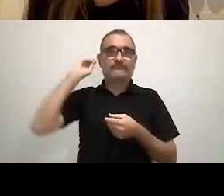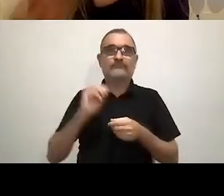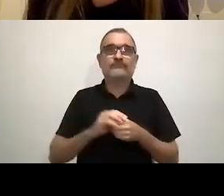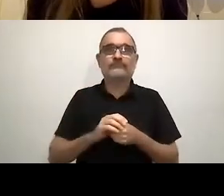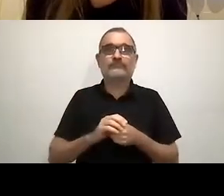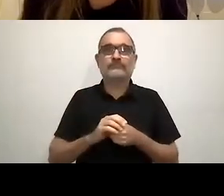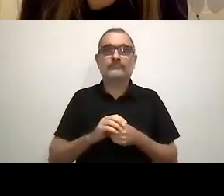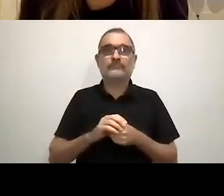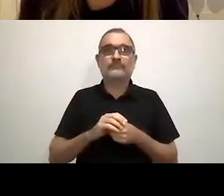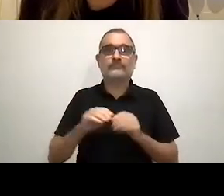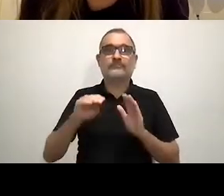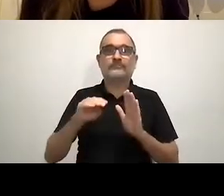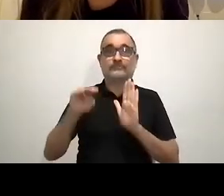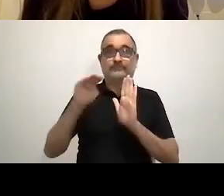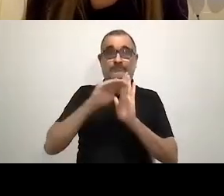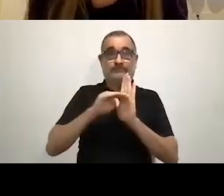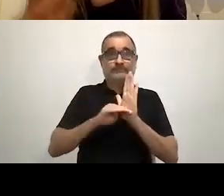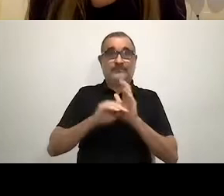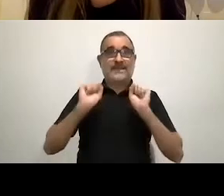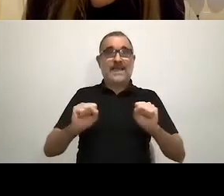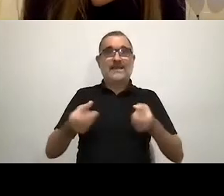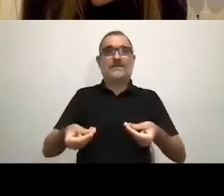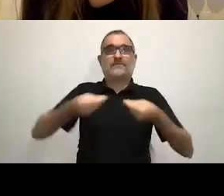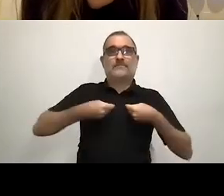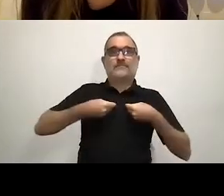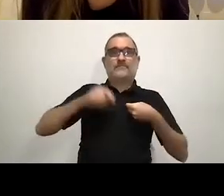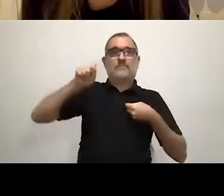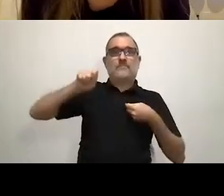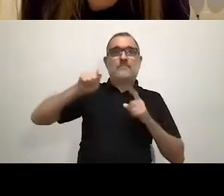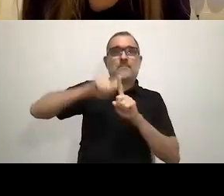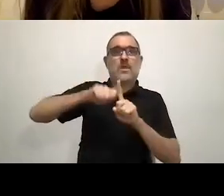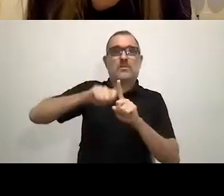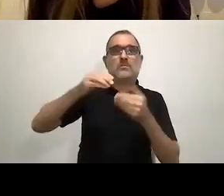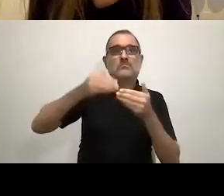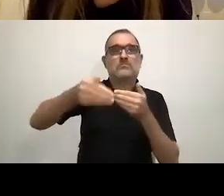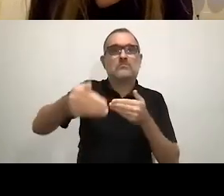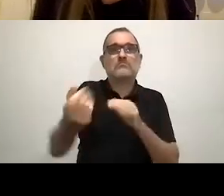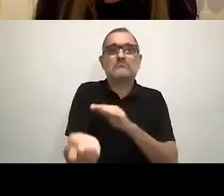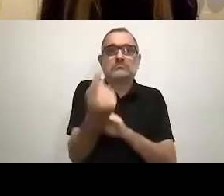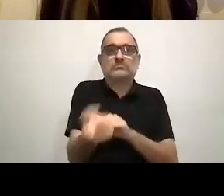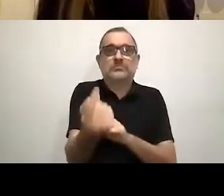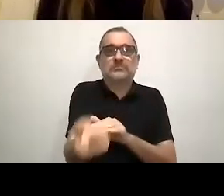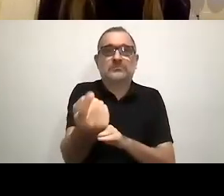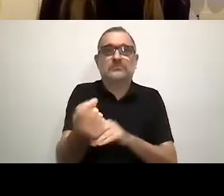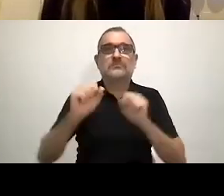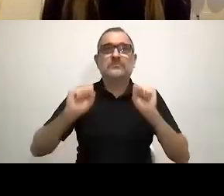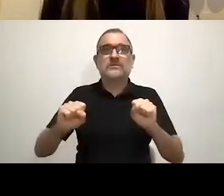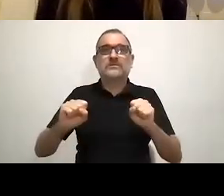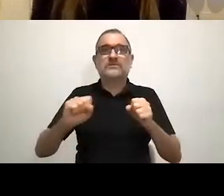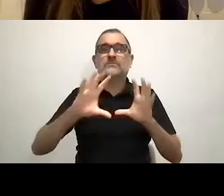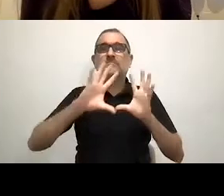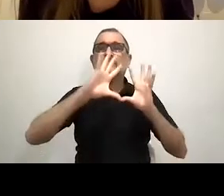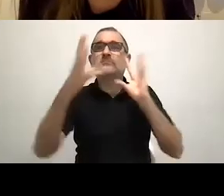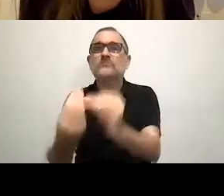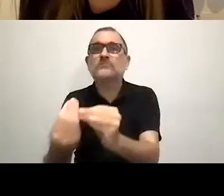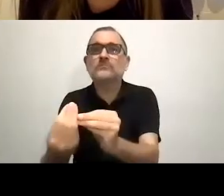happen a month or two after that. And then the results will come in a timely manner, but it will